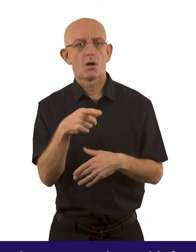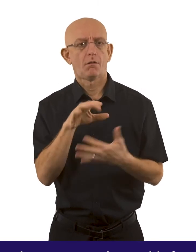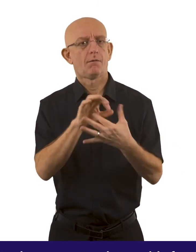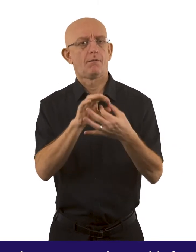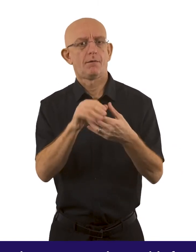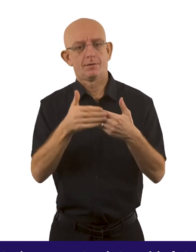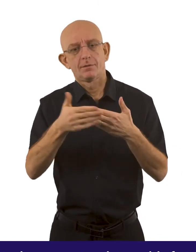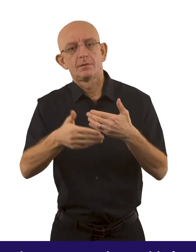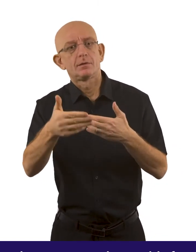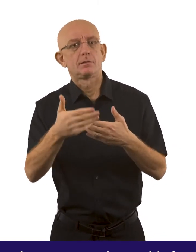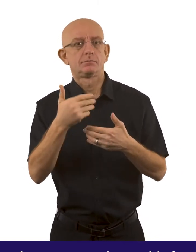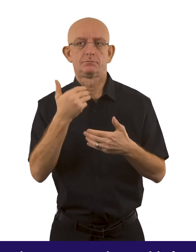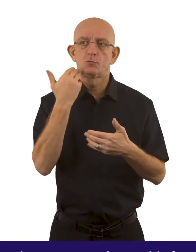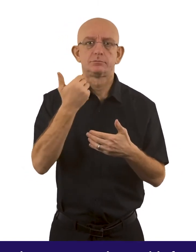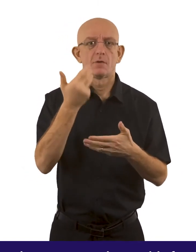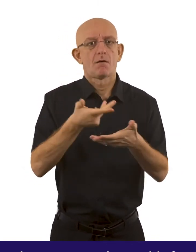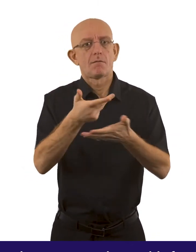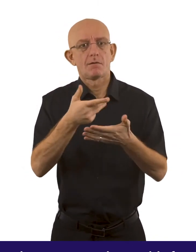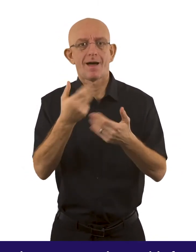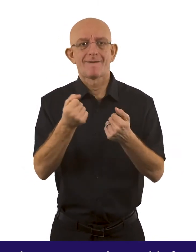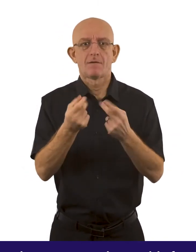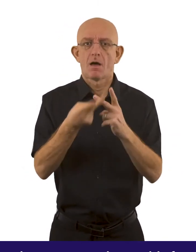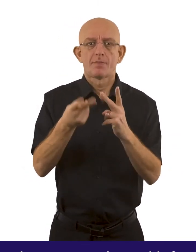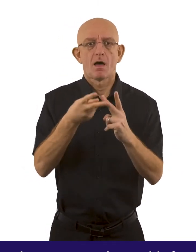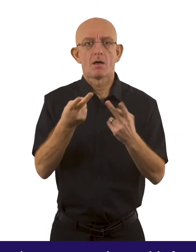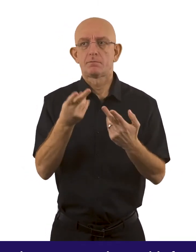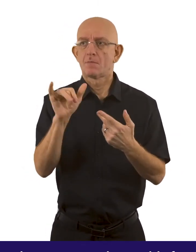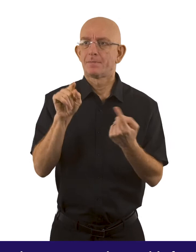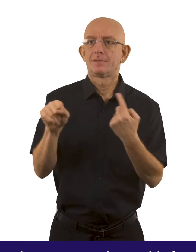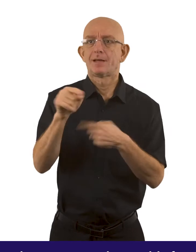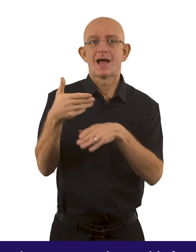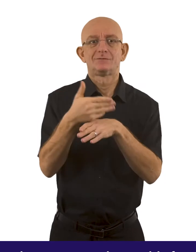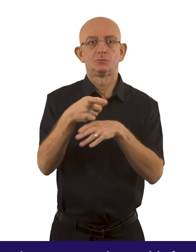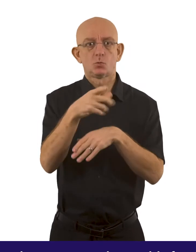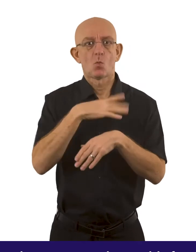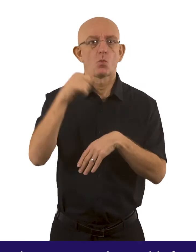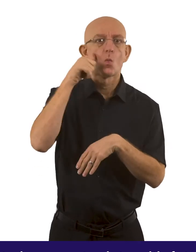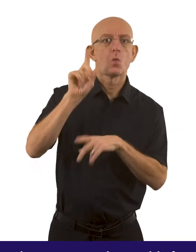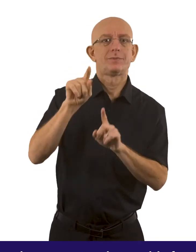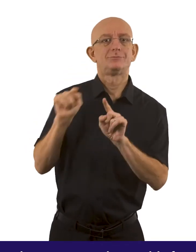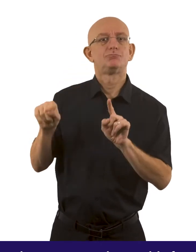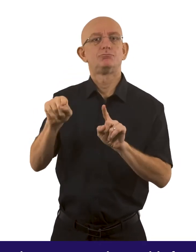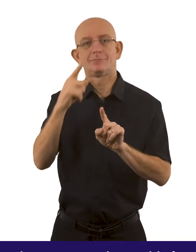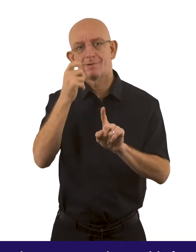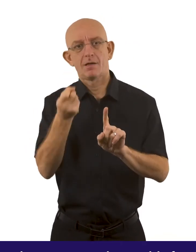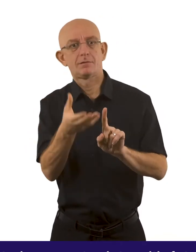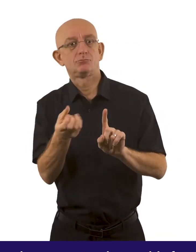This will be used to keep up to date with future consultations and activities you may wish to be informed of.